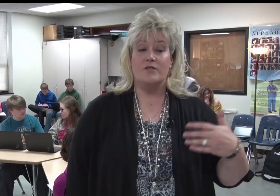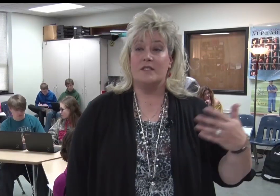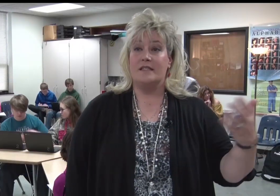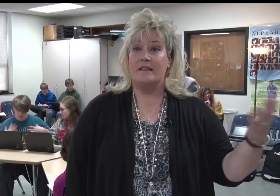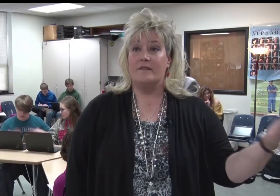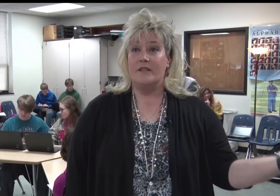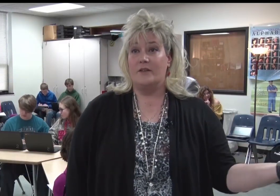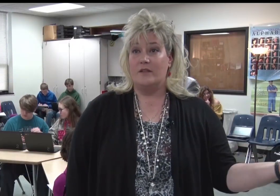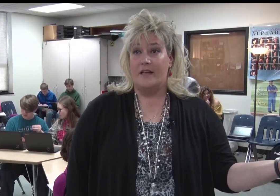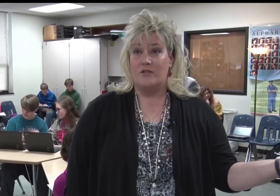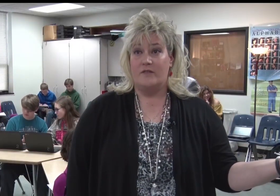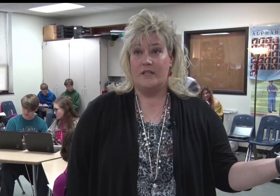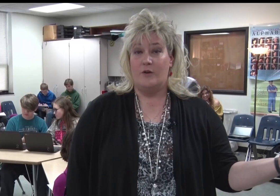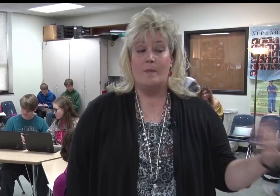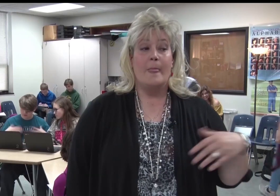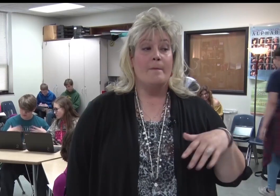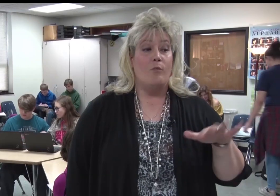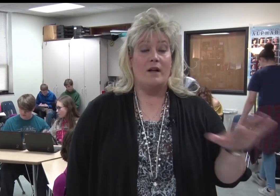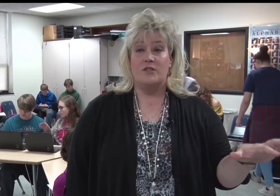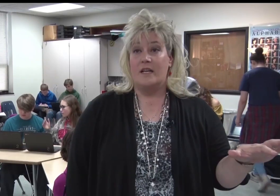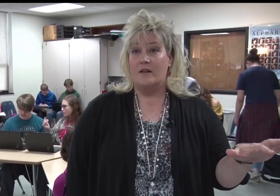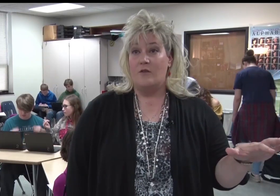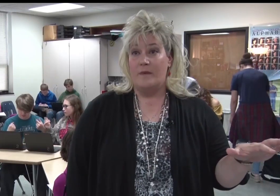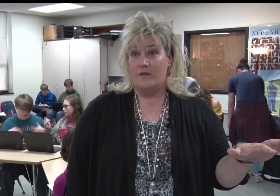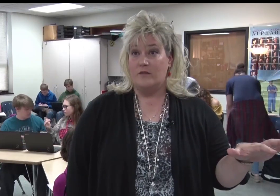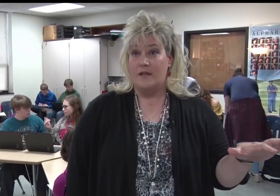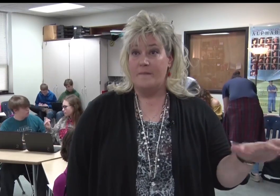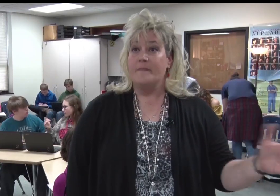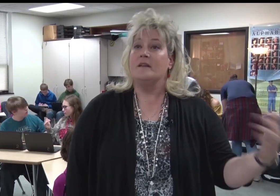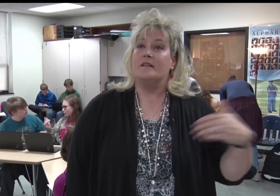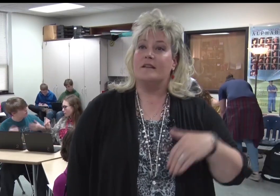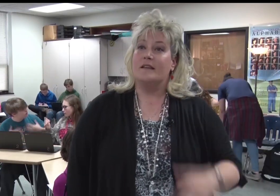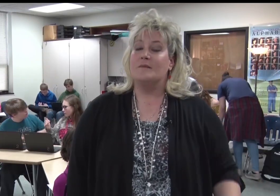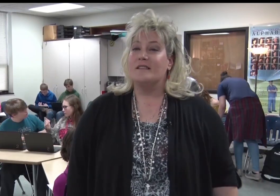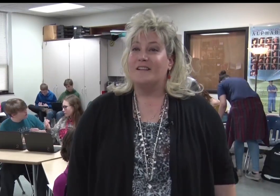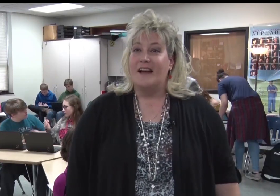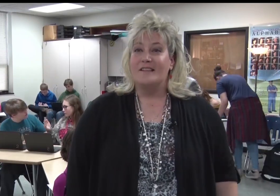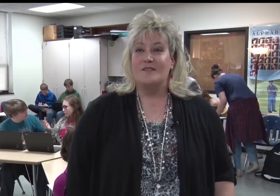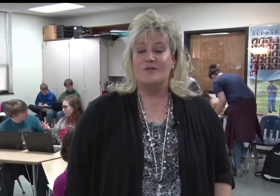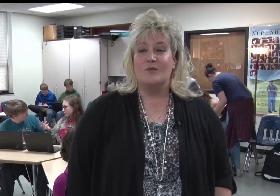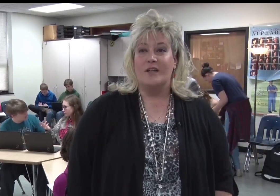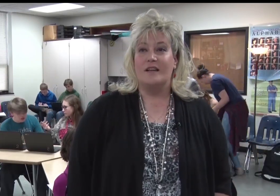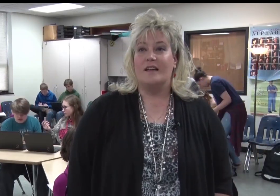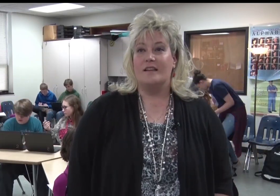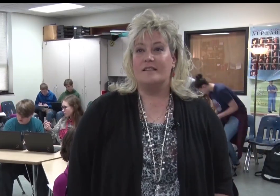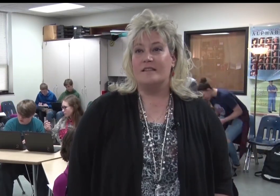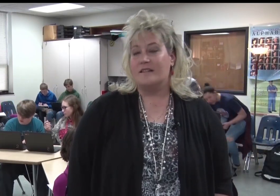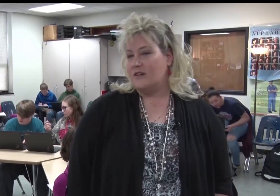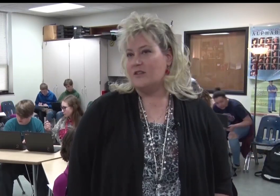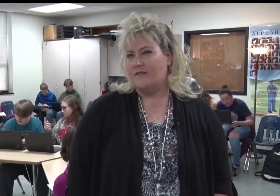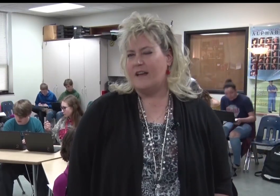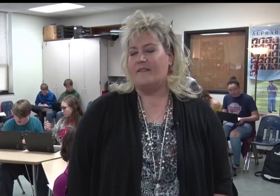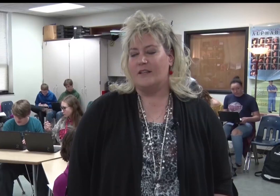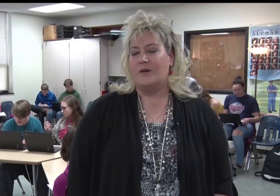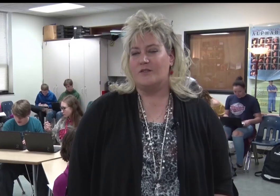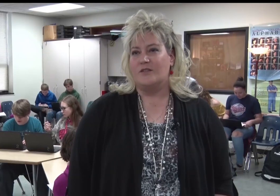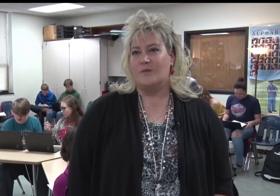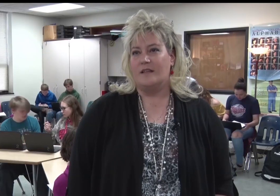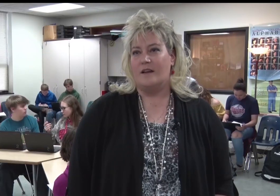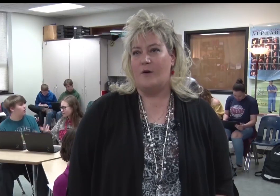usually take the video, the lecture video, watch that at home on their own time. Then they come into class and do the work and discussion if they have any questions we can